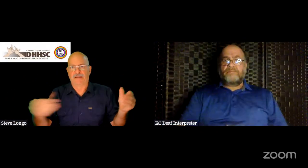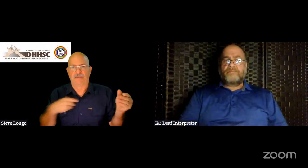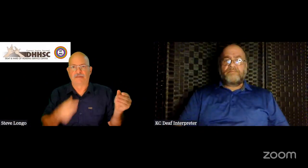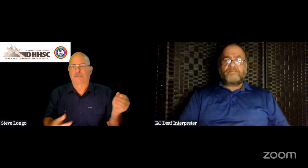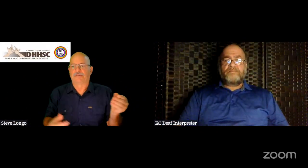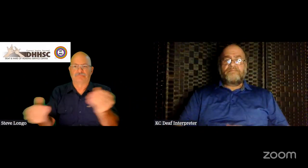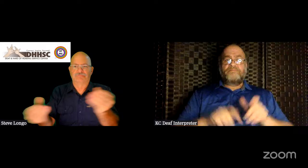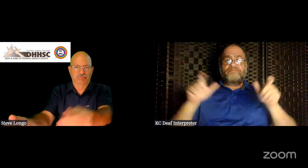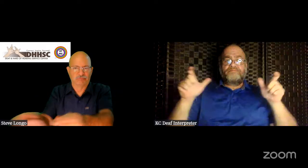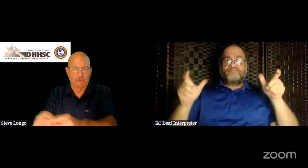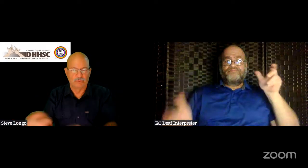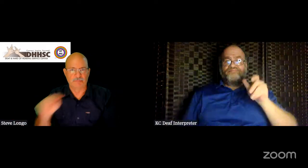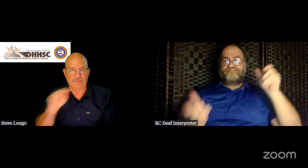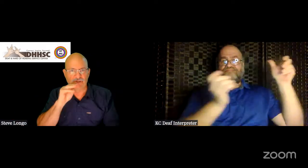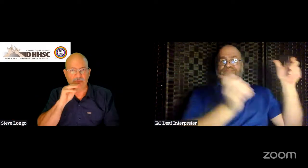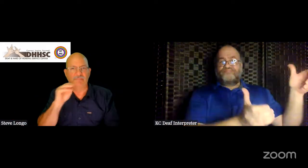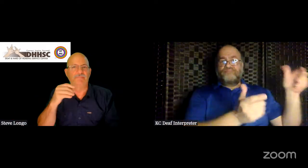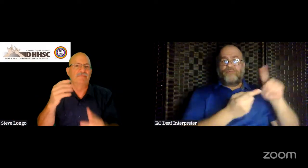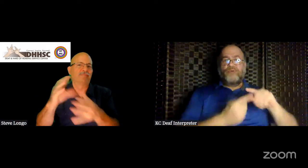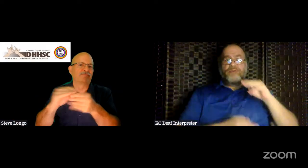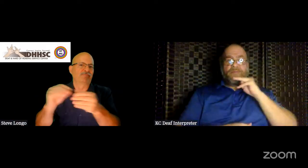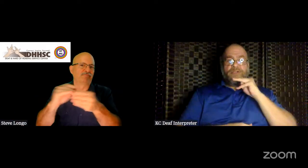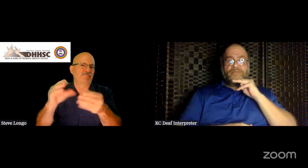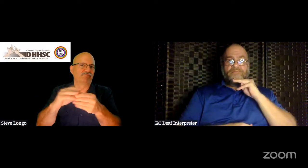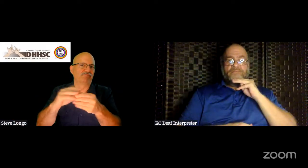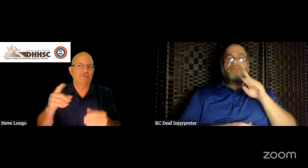That painting was really nice.